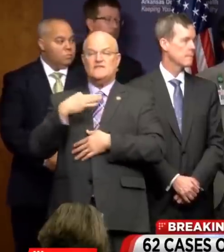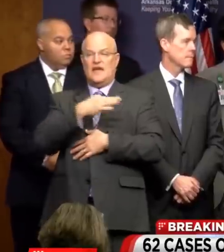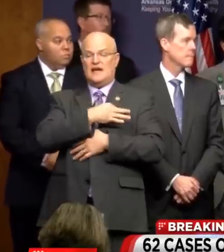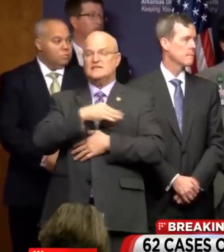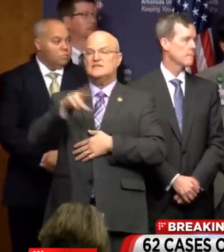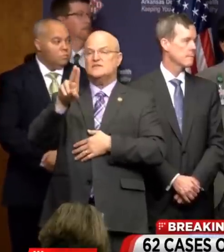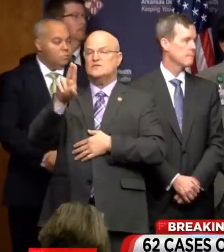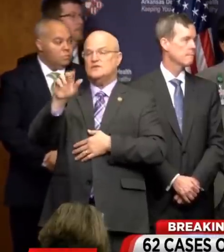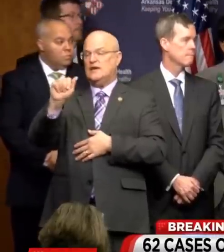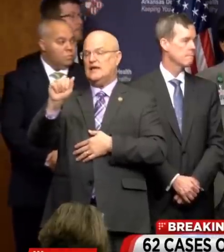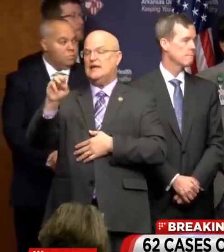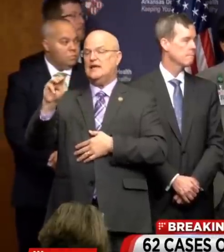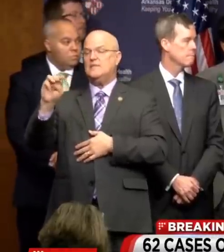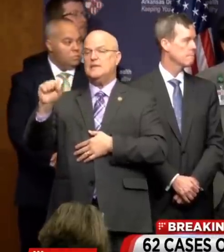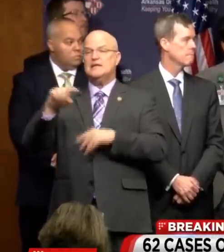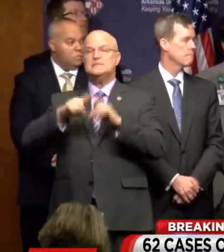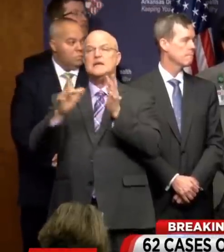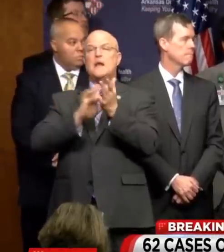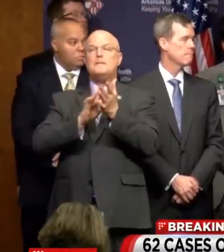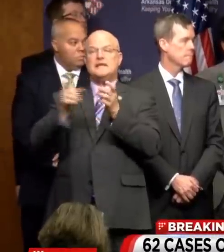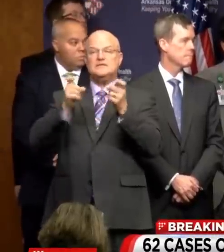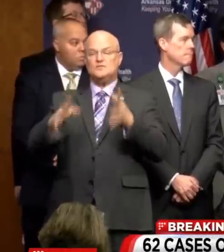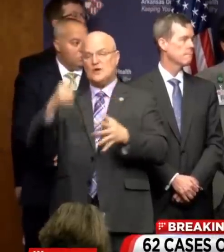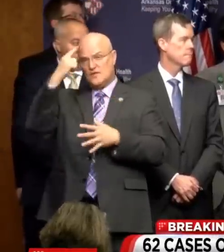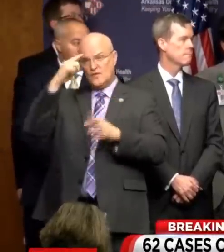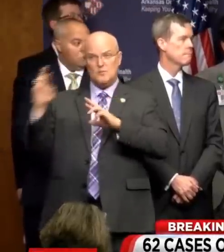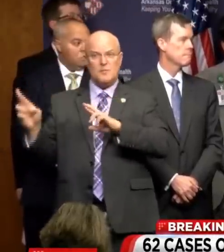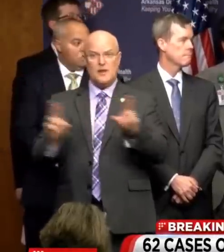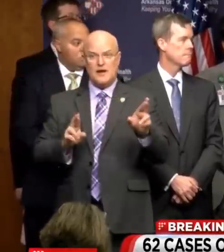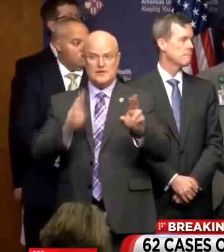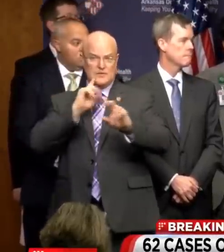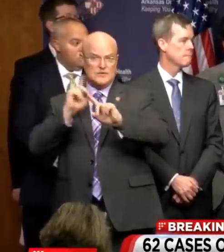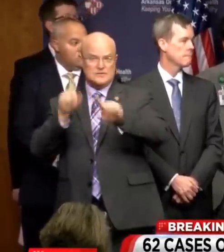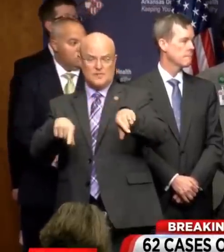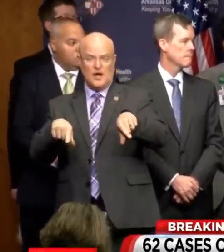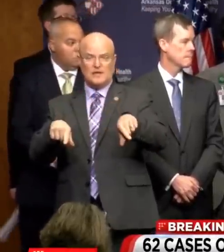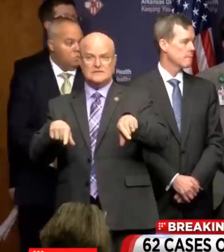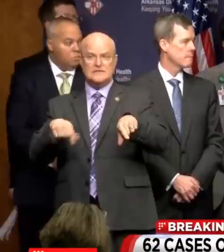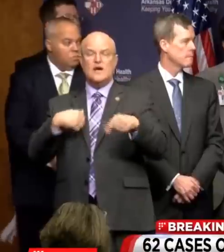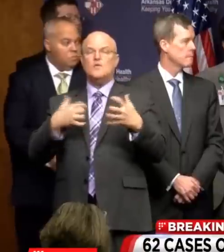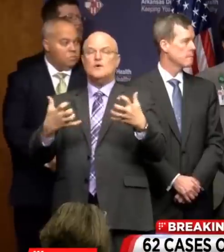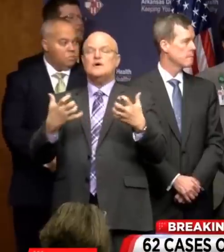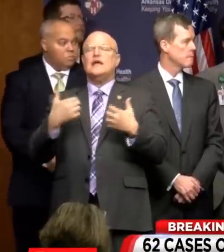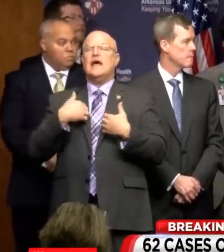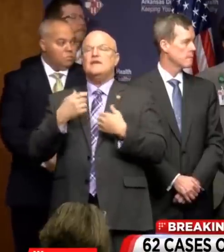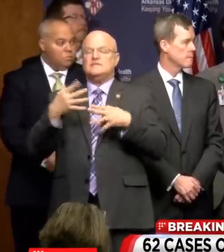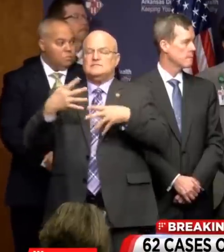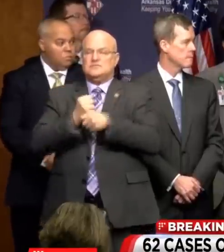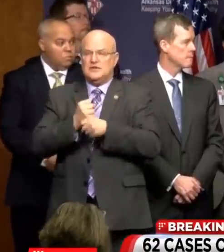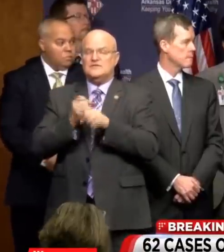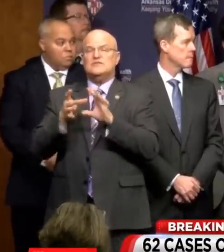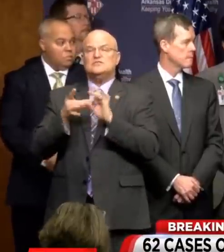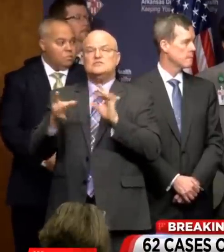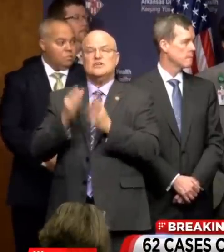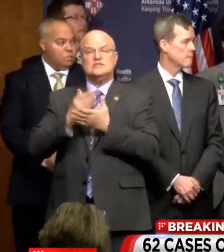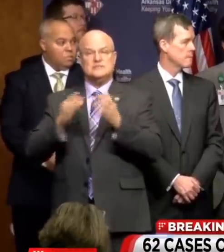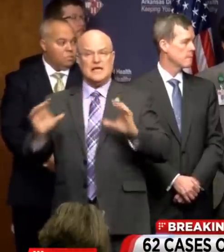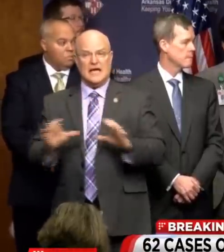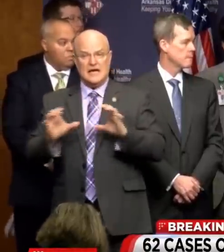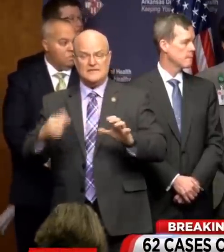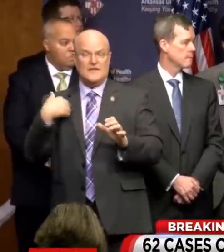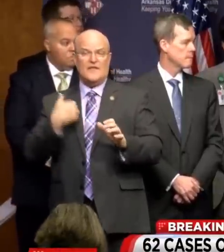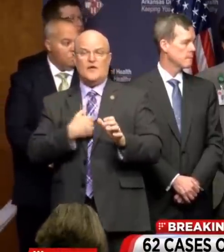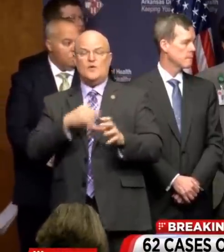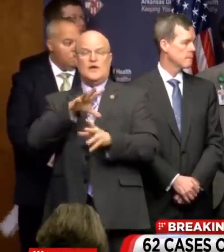at UAMS, but also our medical director for preparedness and response. I'd like to have her briefly share some of the activities that we